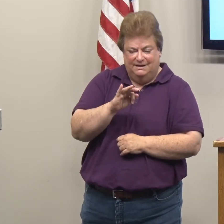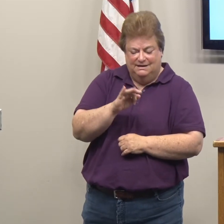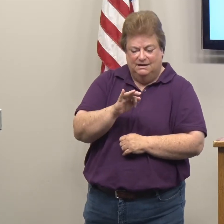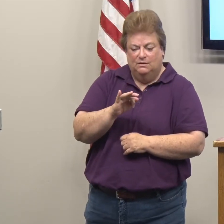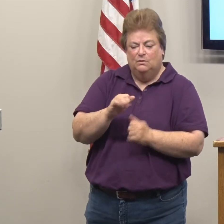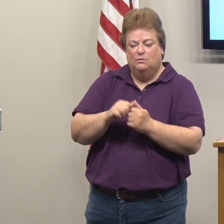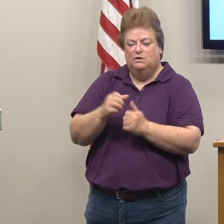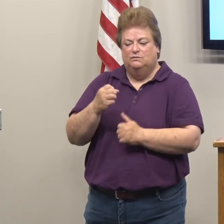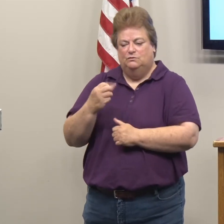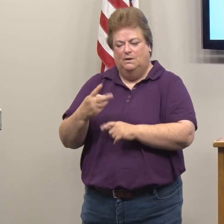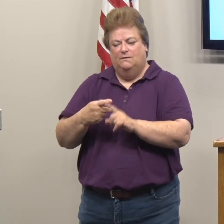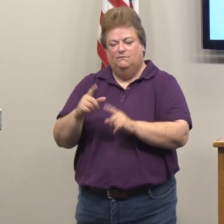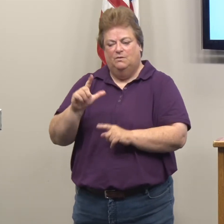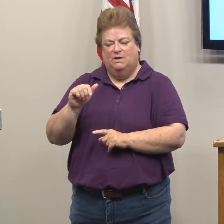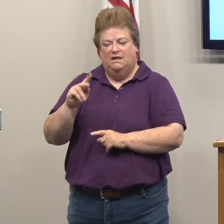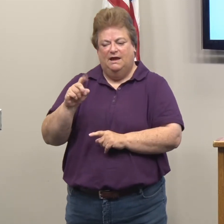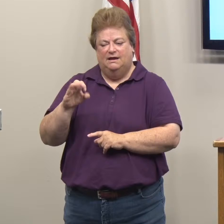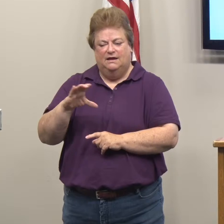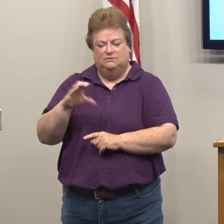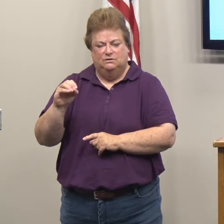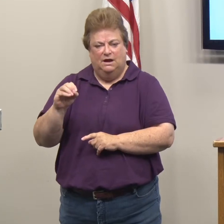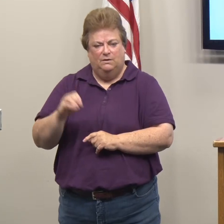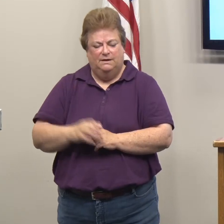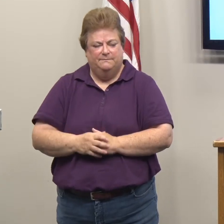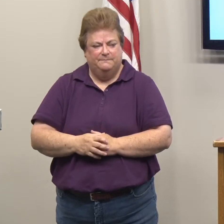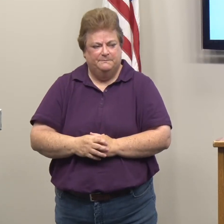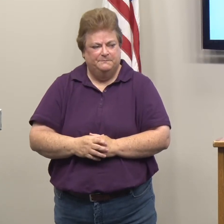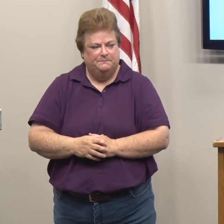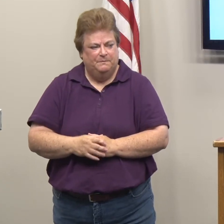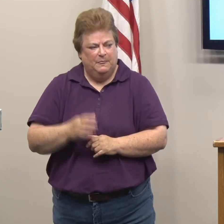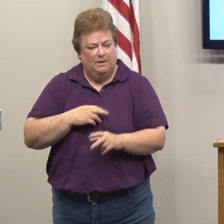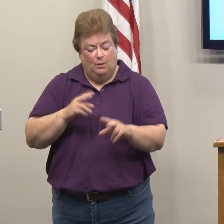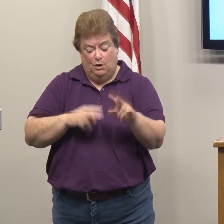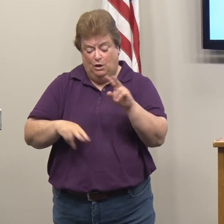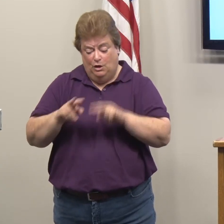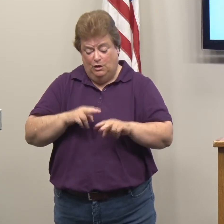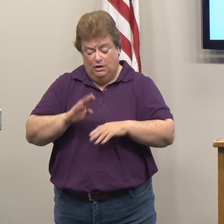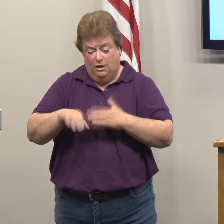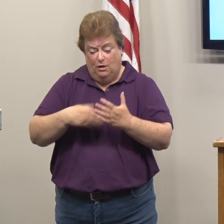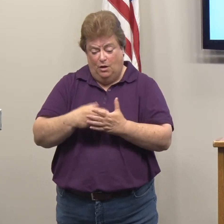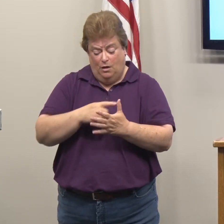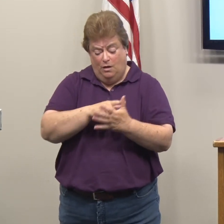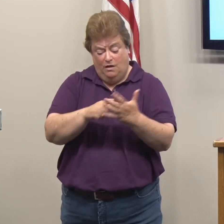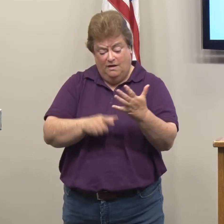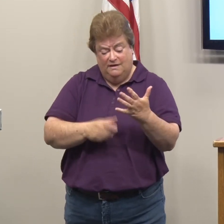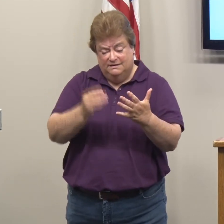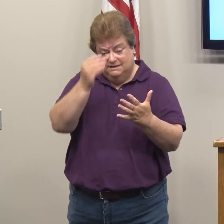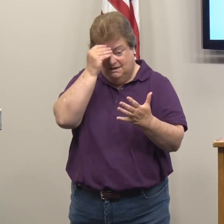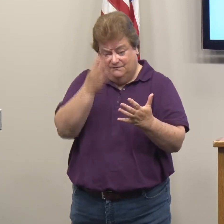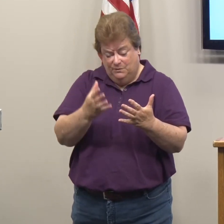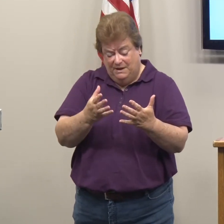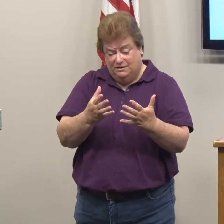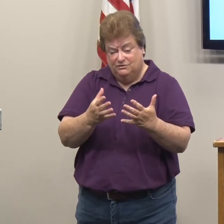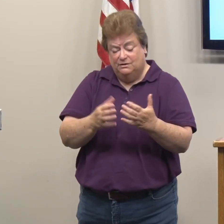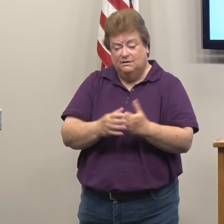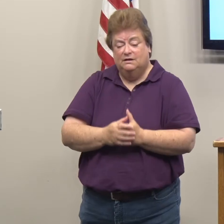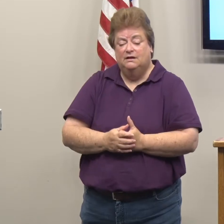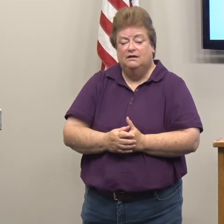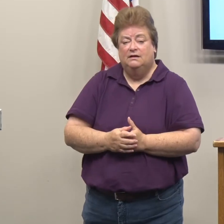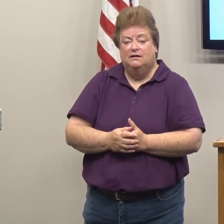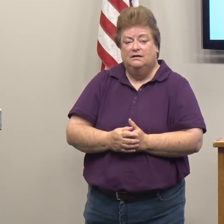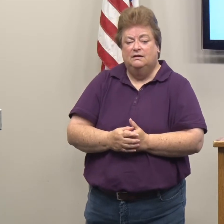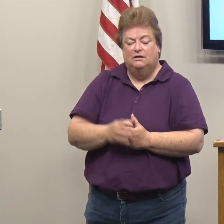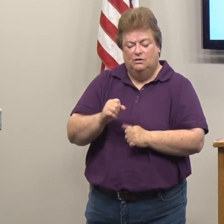those being from Lancaster County. In reviewing information and measures from these 5 key